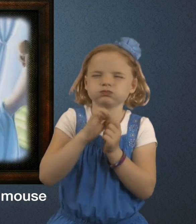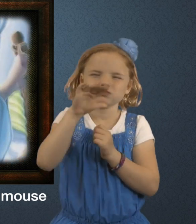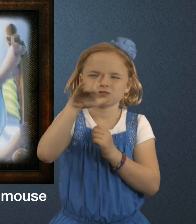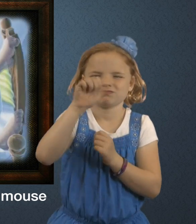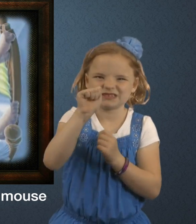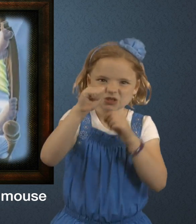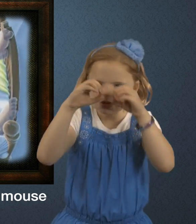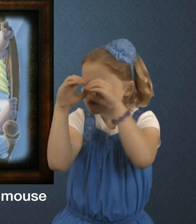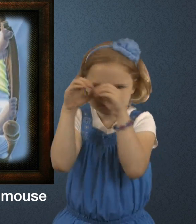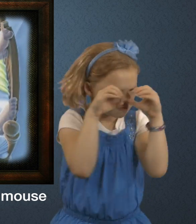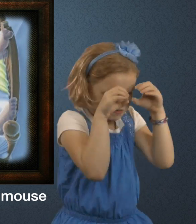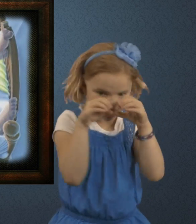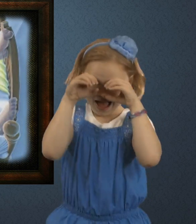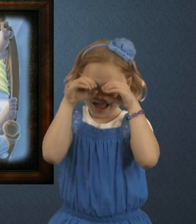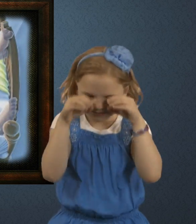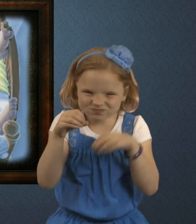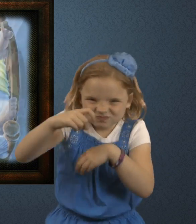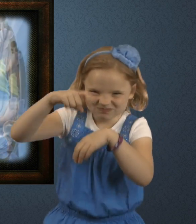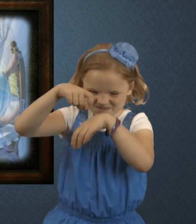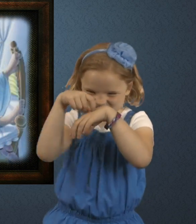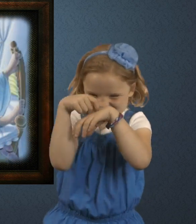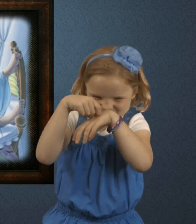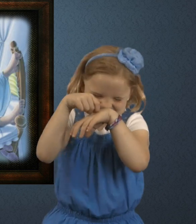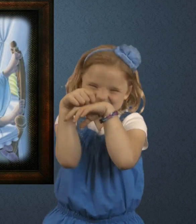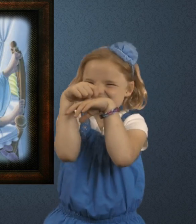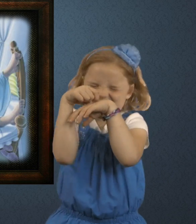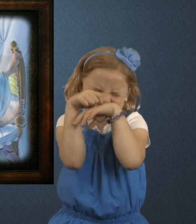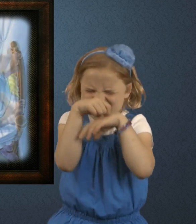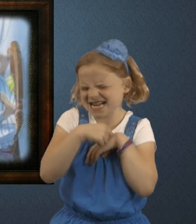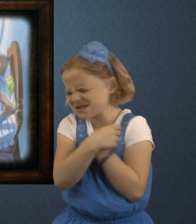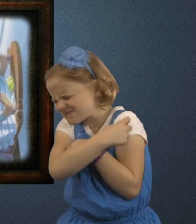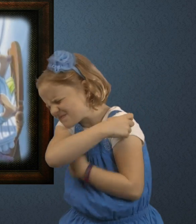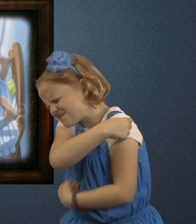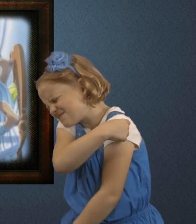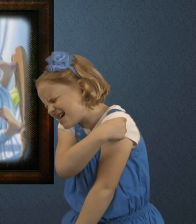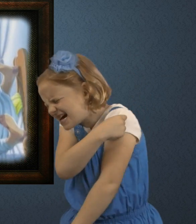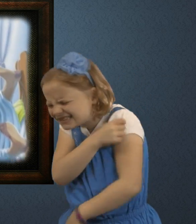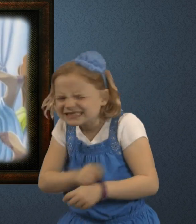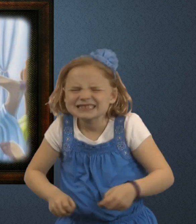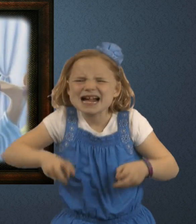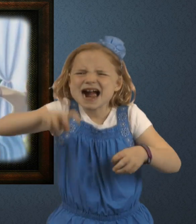who scares the cat,